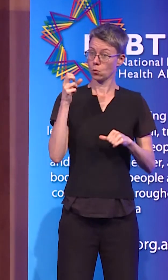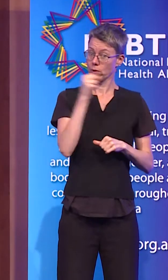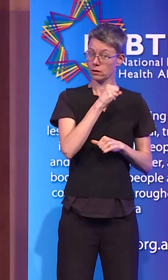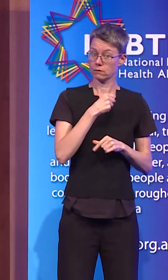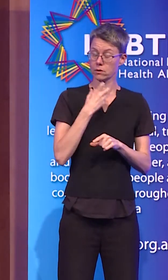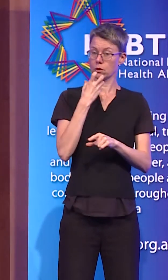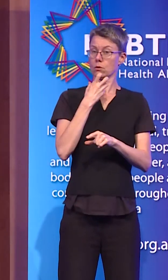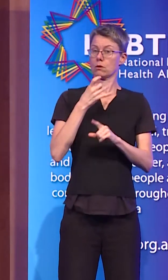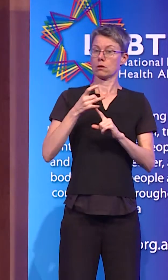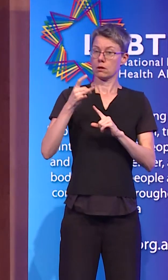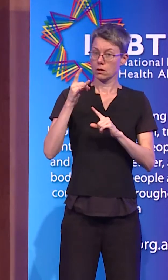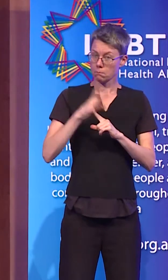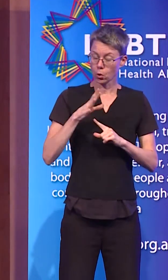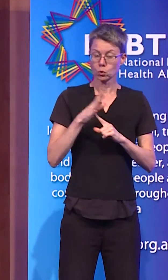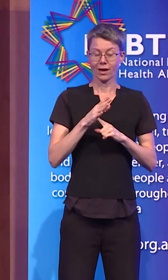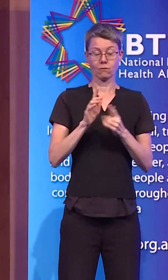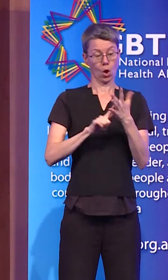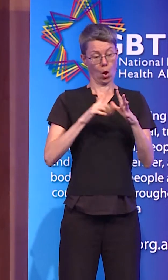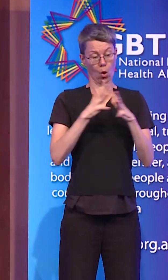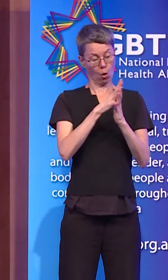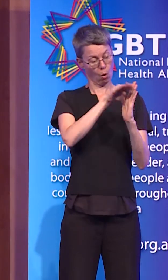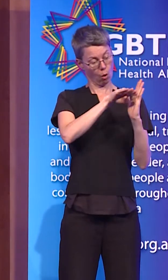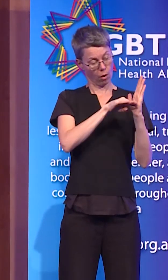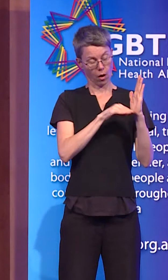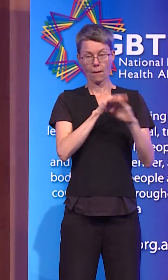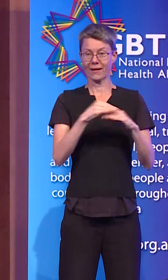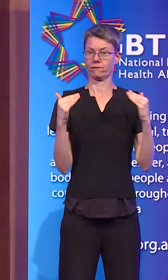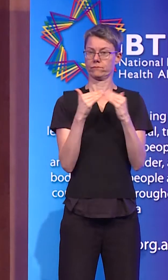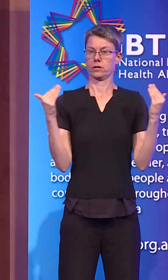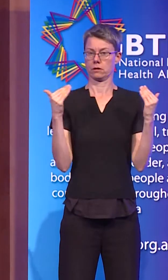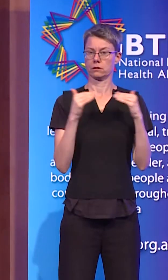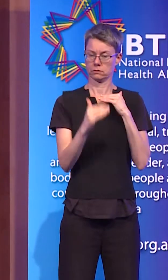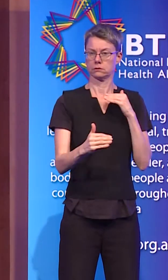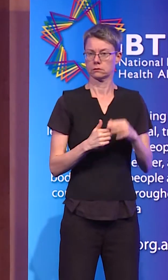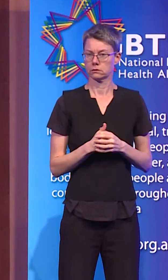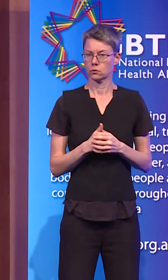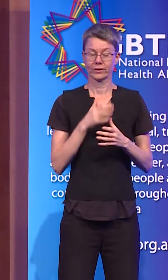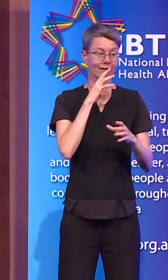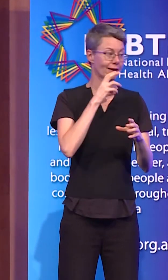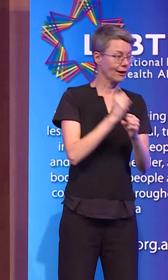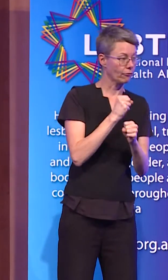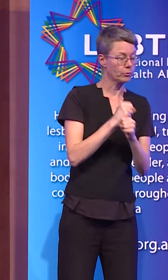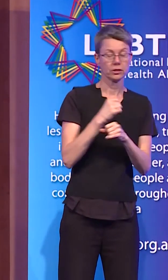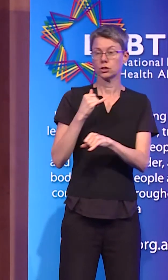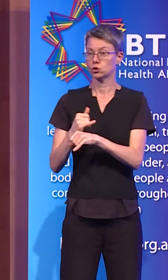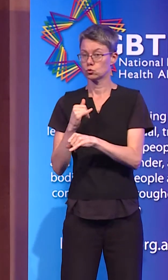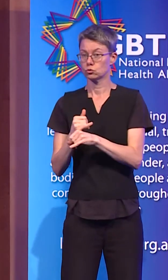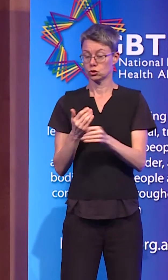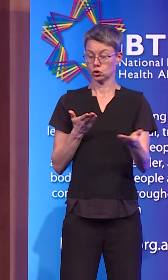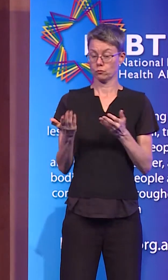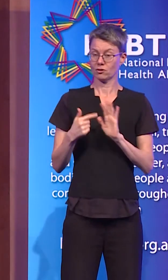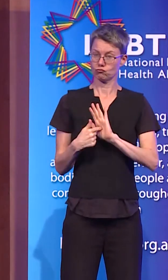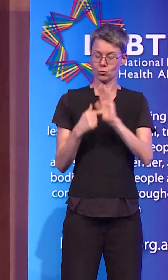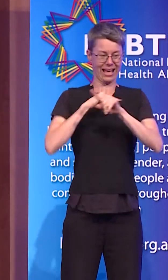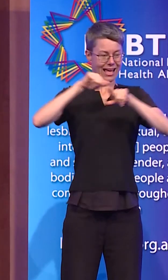have a legal framework for justice and equality. We need our government, our institutions, and our services to represent us,